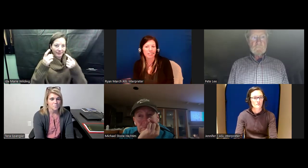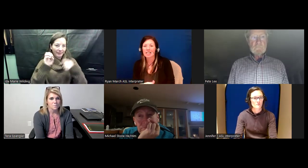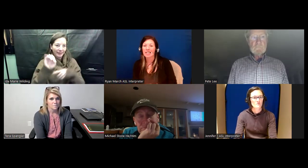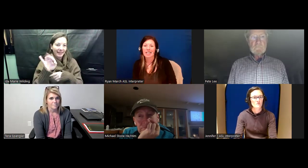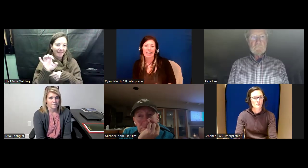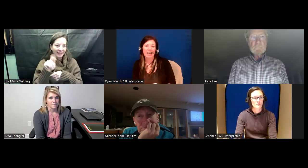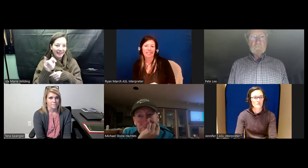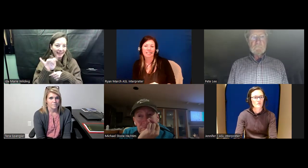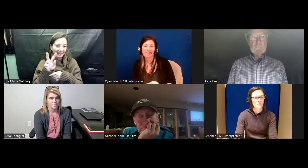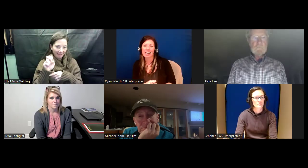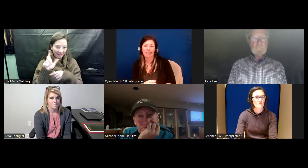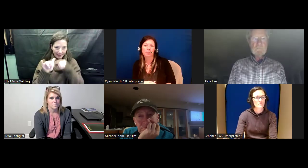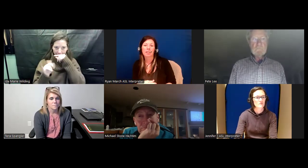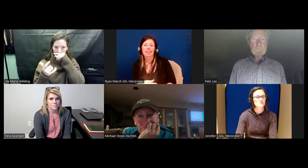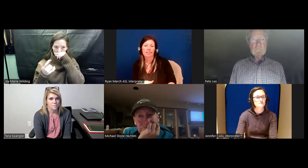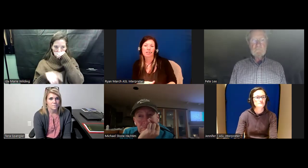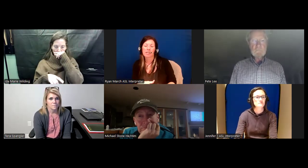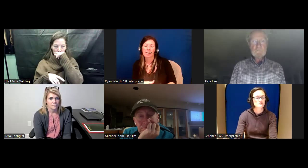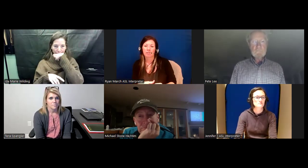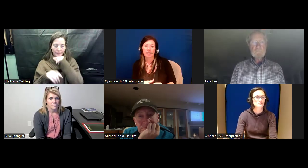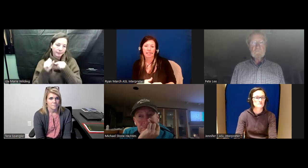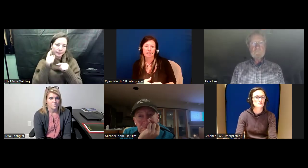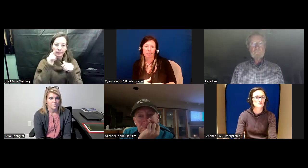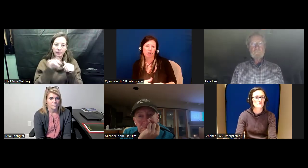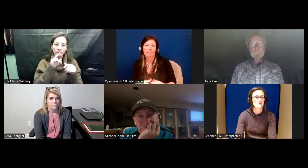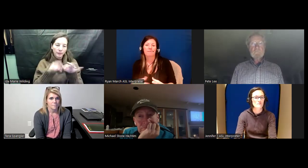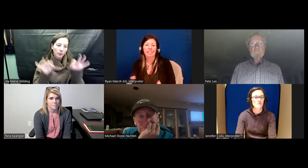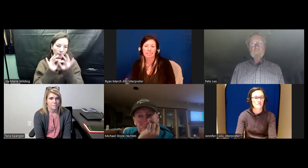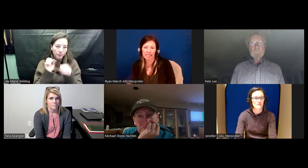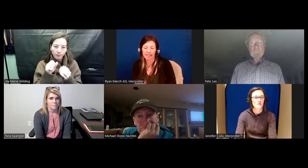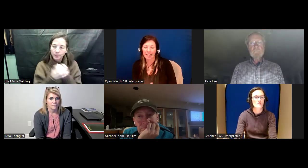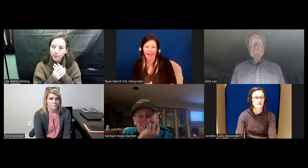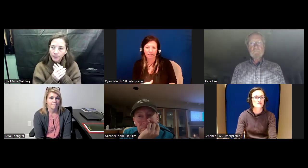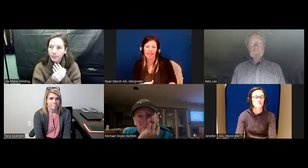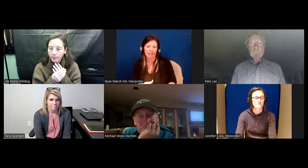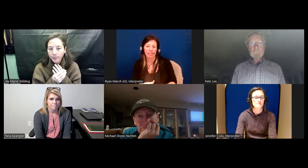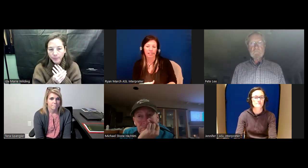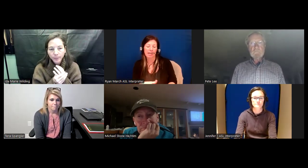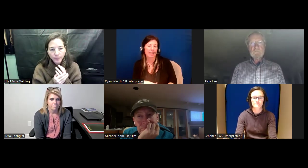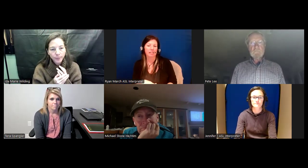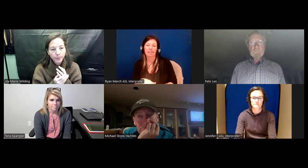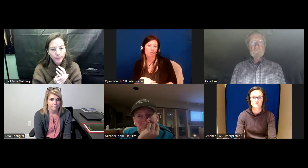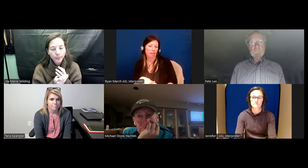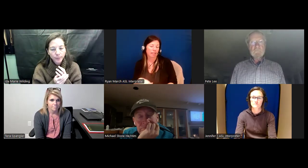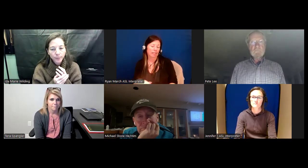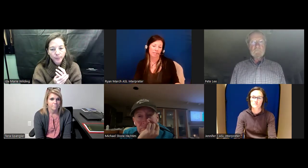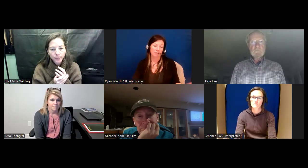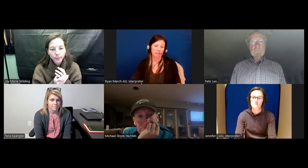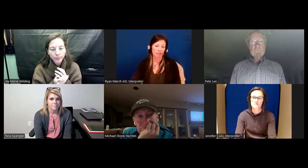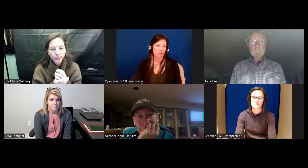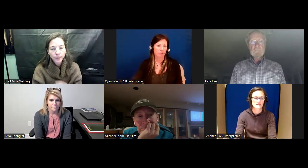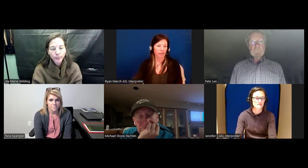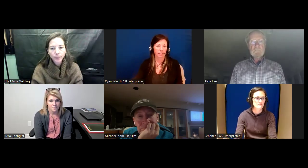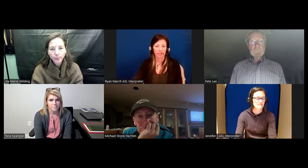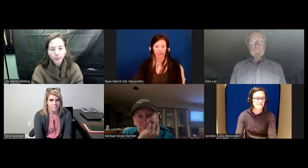learn. And yeah, to really learn effectively, they have to have these high quality